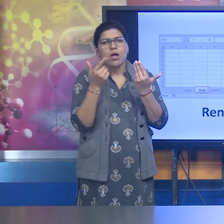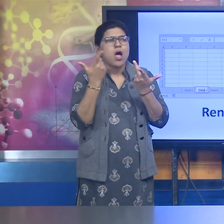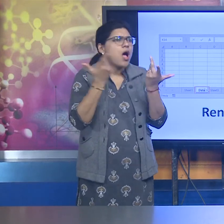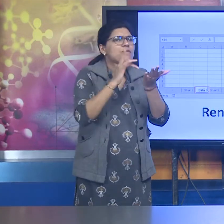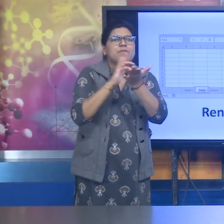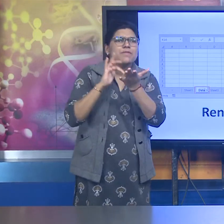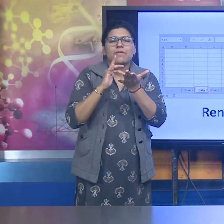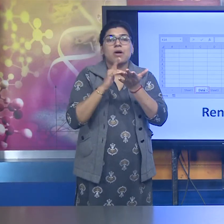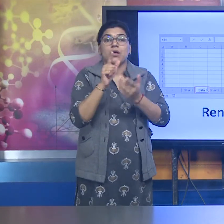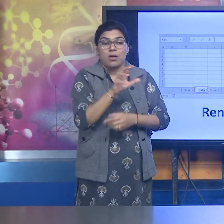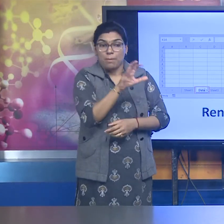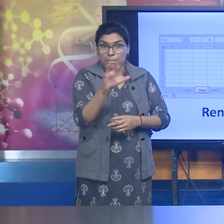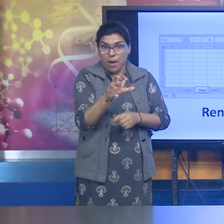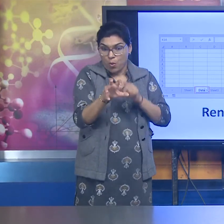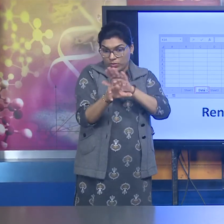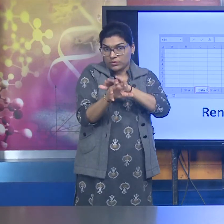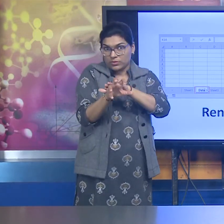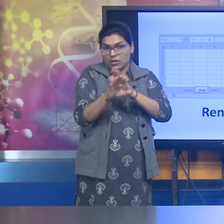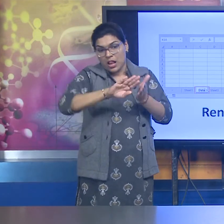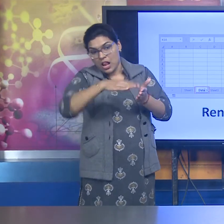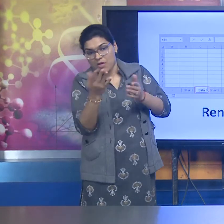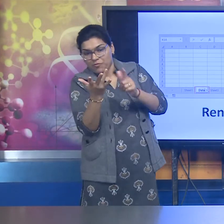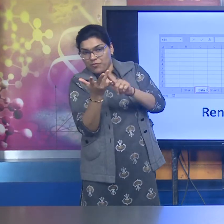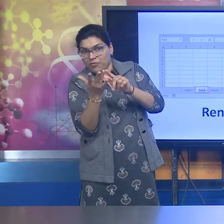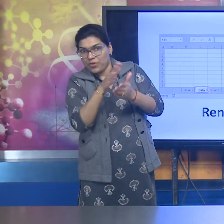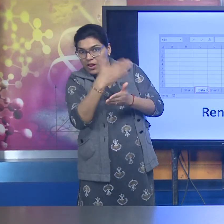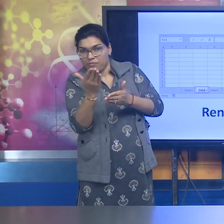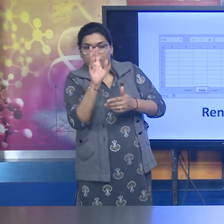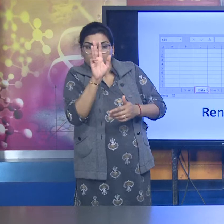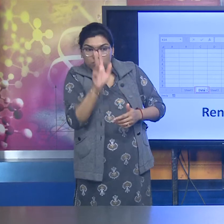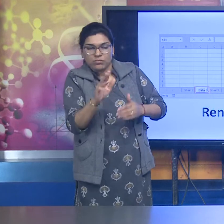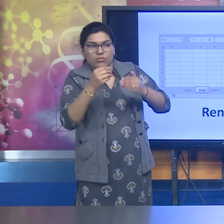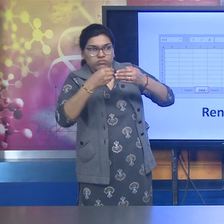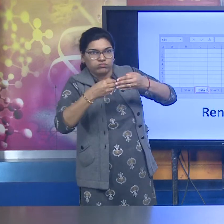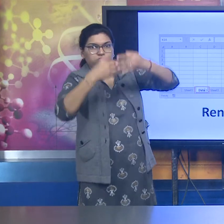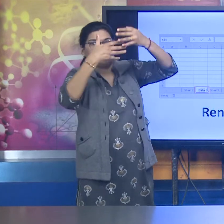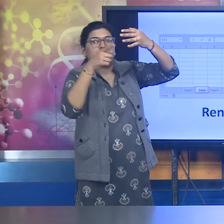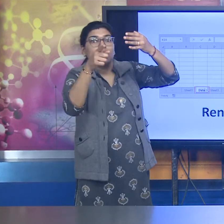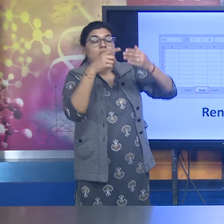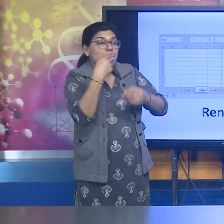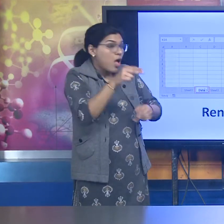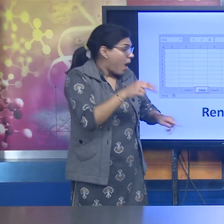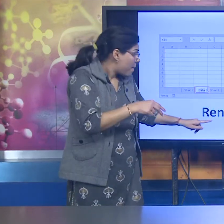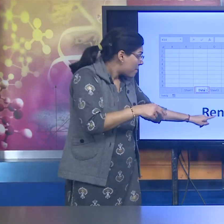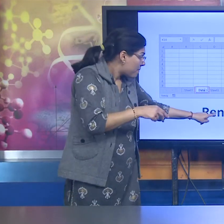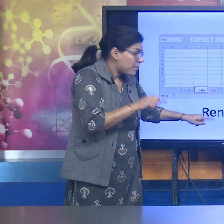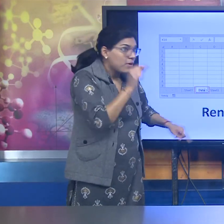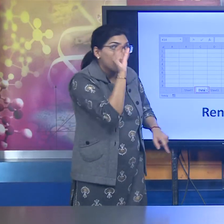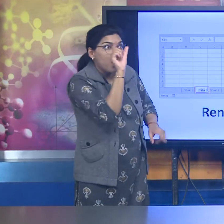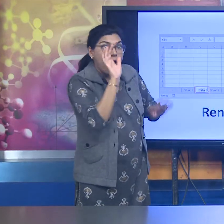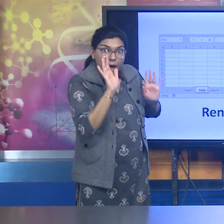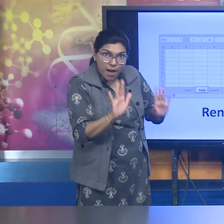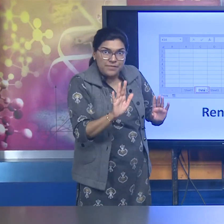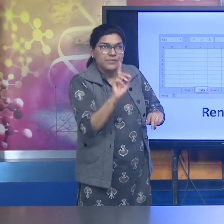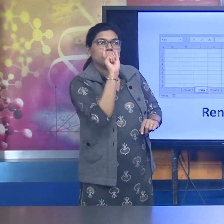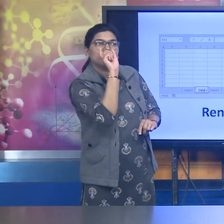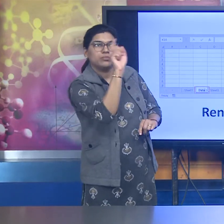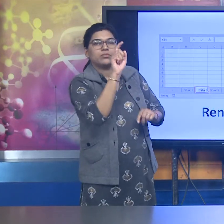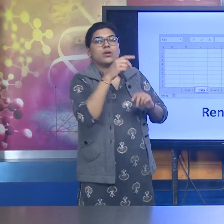For example, there will be the own name given by the computer, that is sheet 1, sheet 2, sheet 3. But for a particular sheet you want